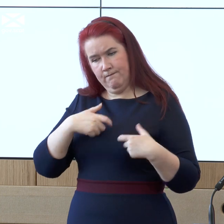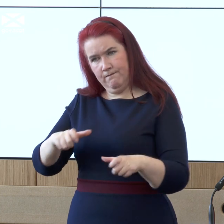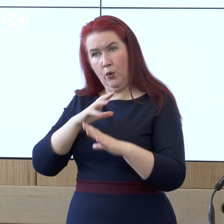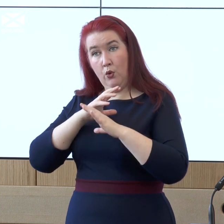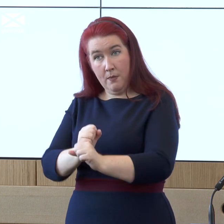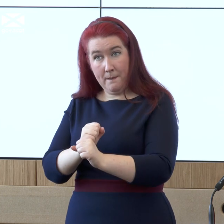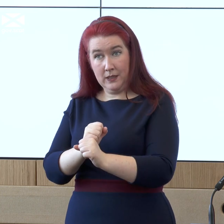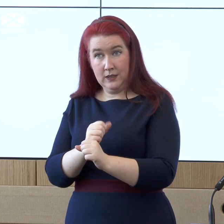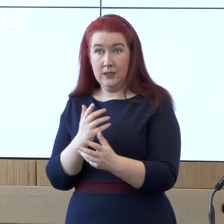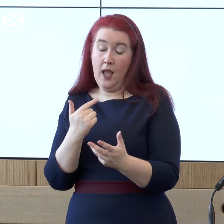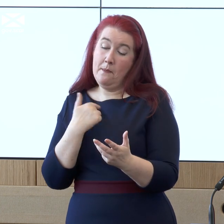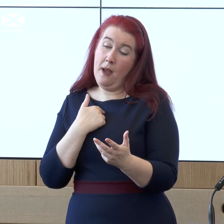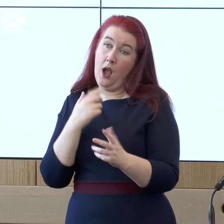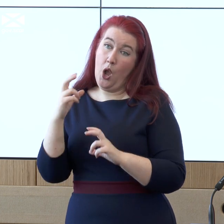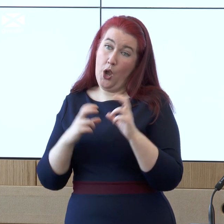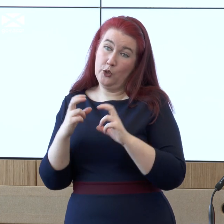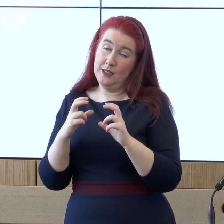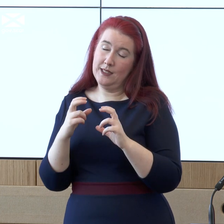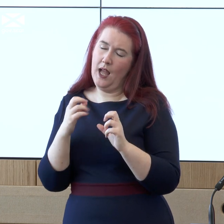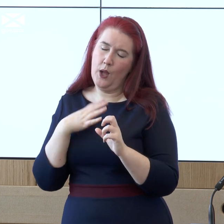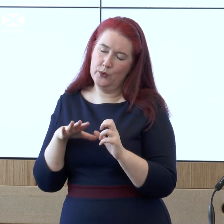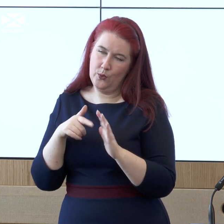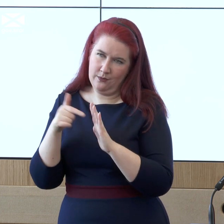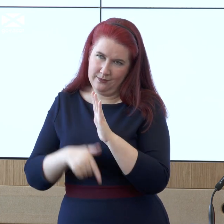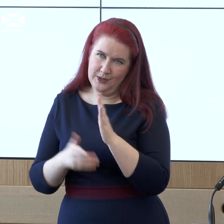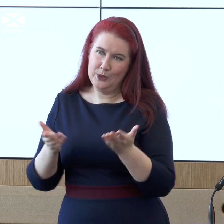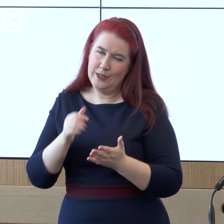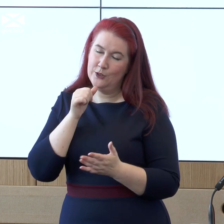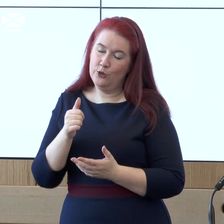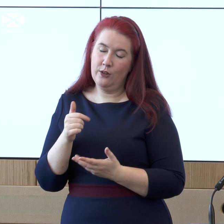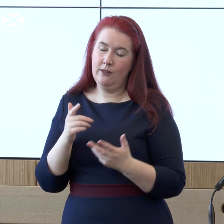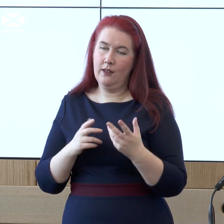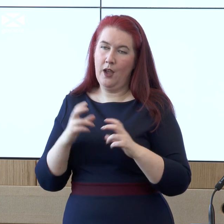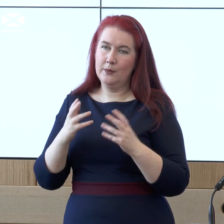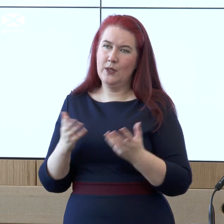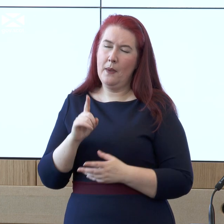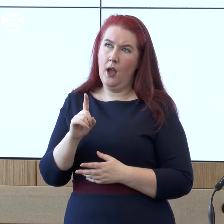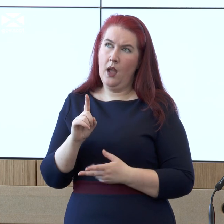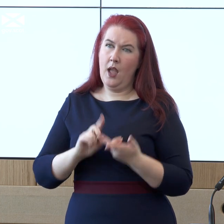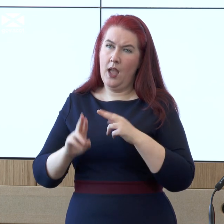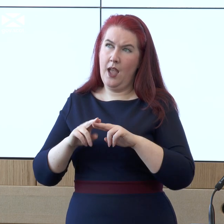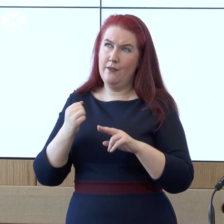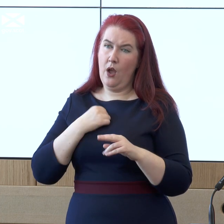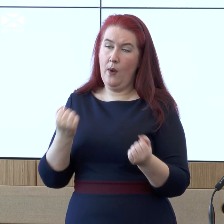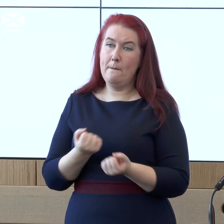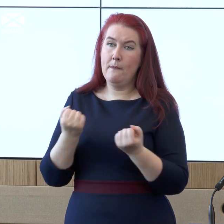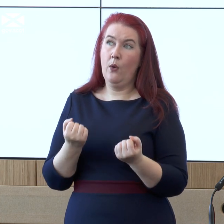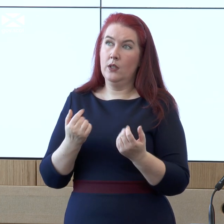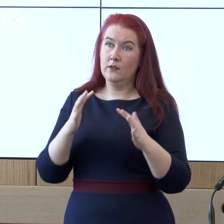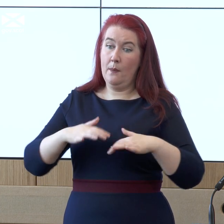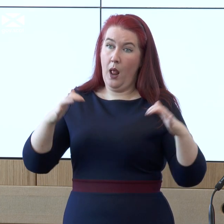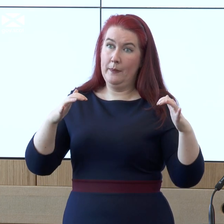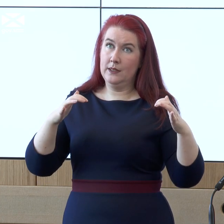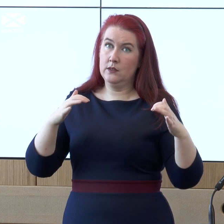way. I would argue, I'm not going to get into this today because it's not the subject here, if our Parliament's powers are too